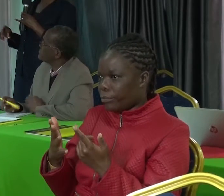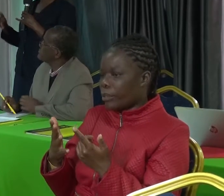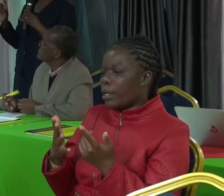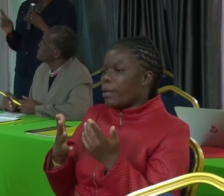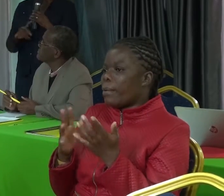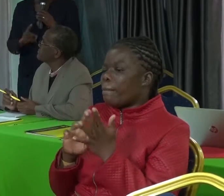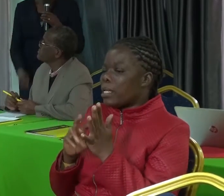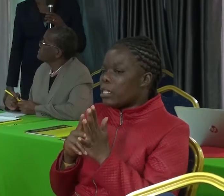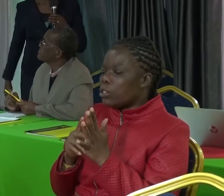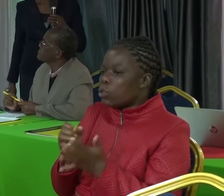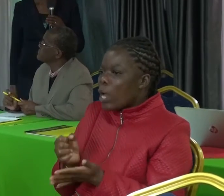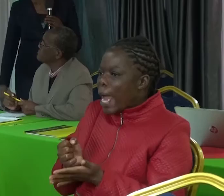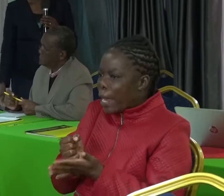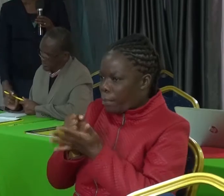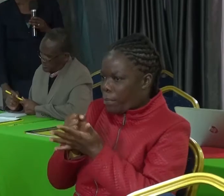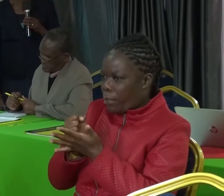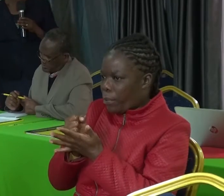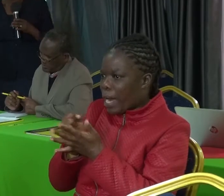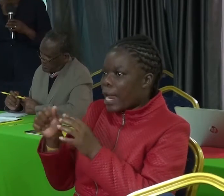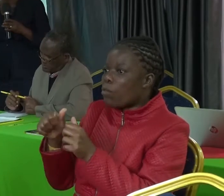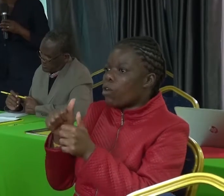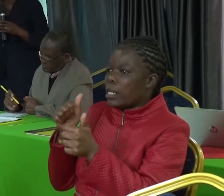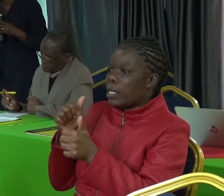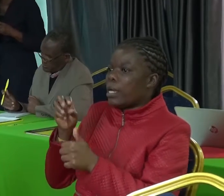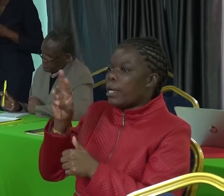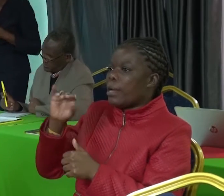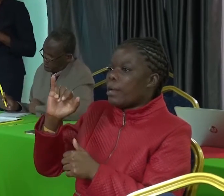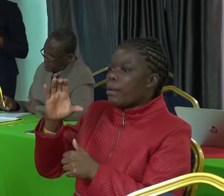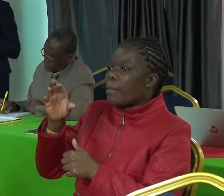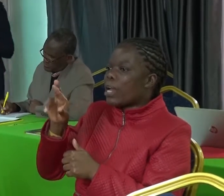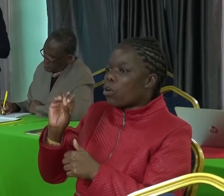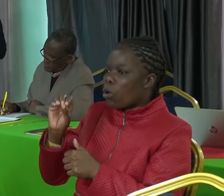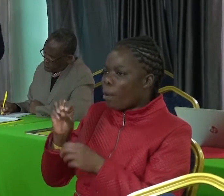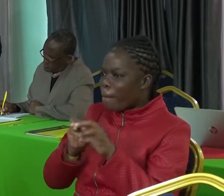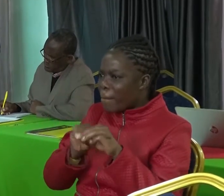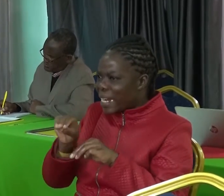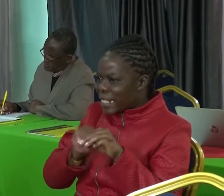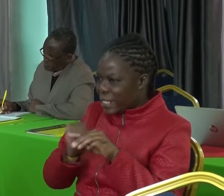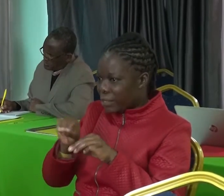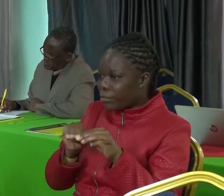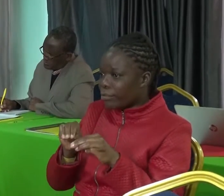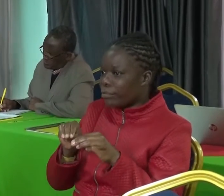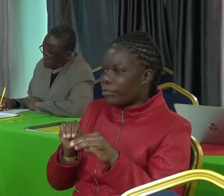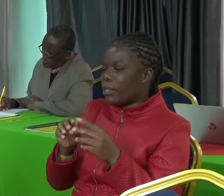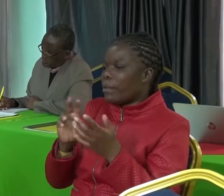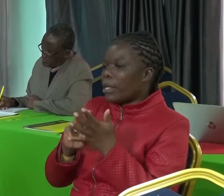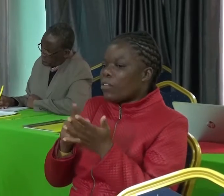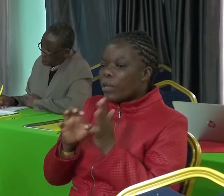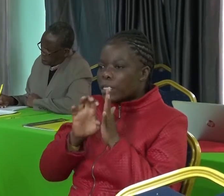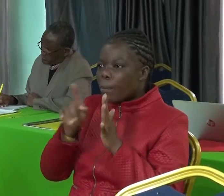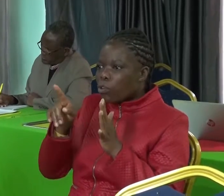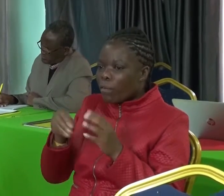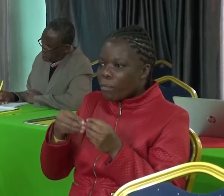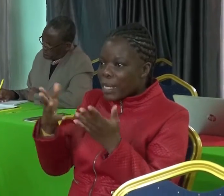micromanaging the process. You know, you go there and say, hey, you are given funds and you are told to buy these